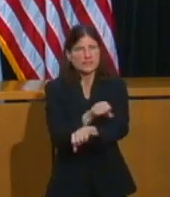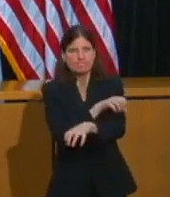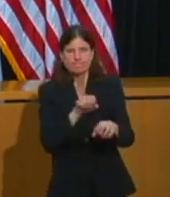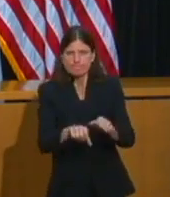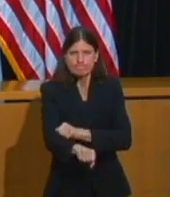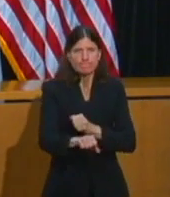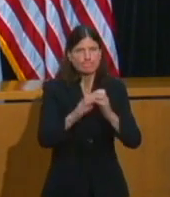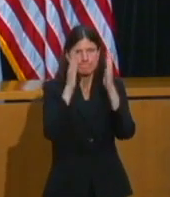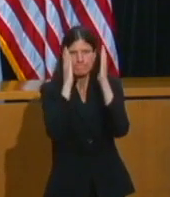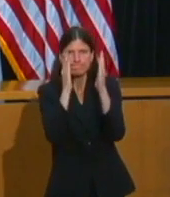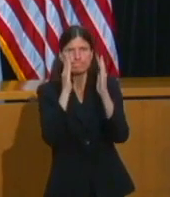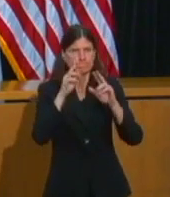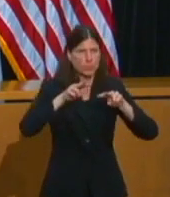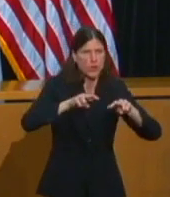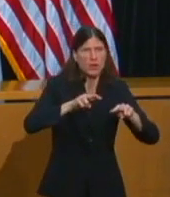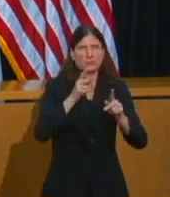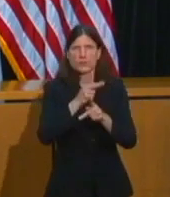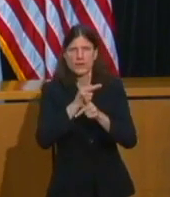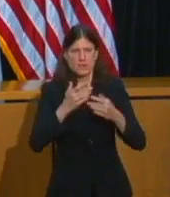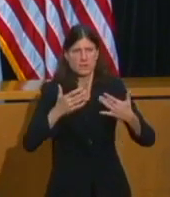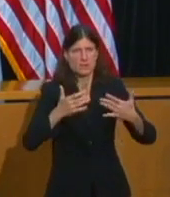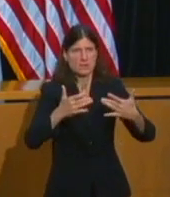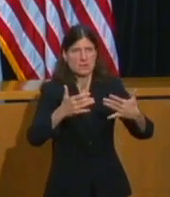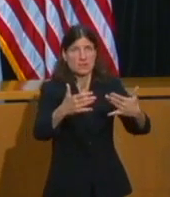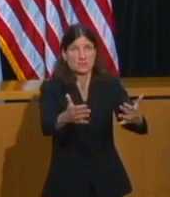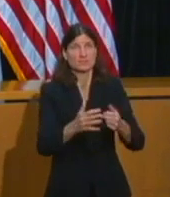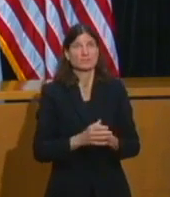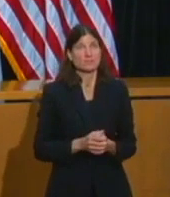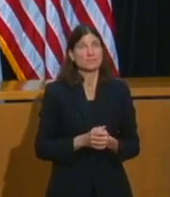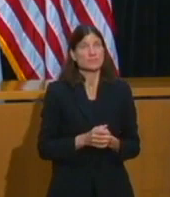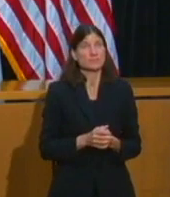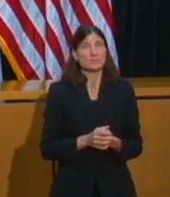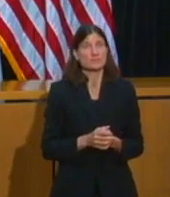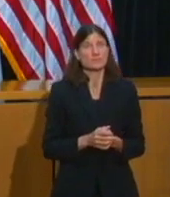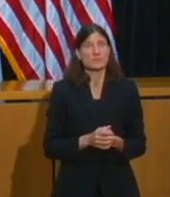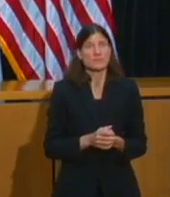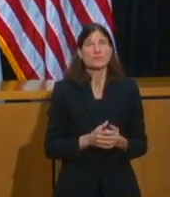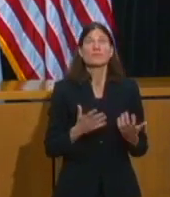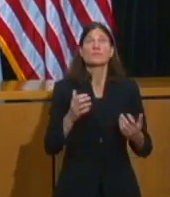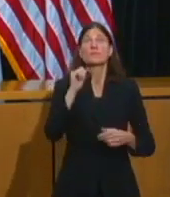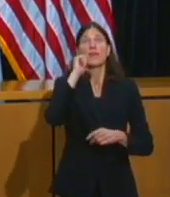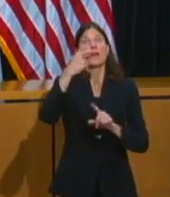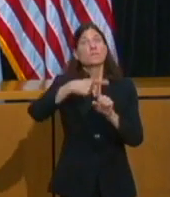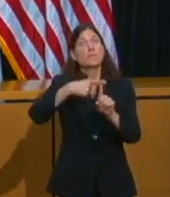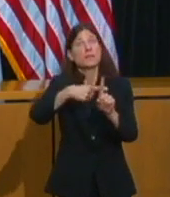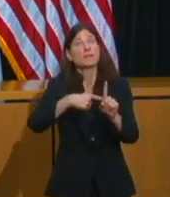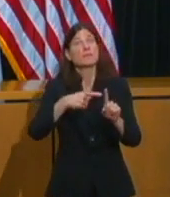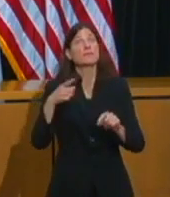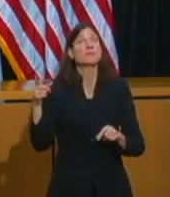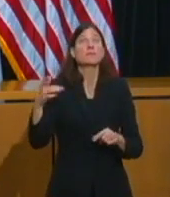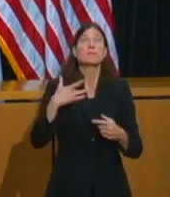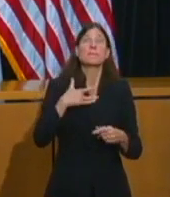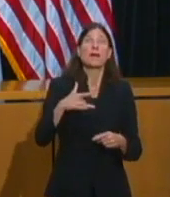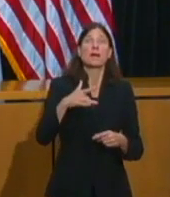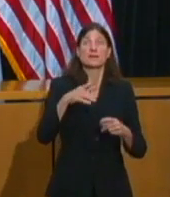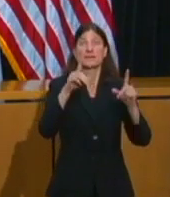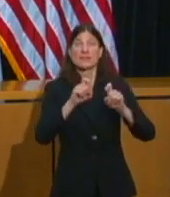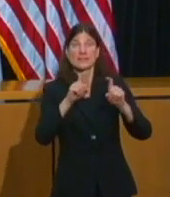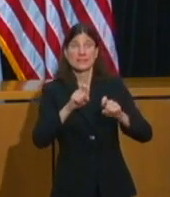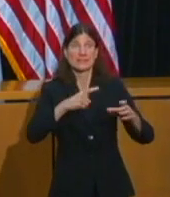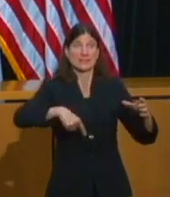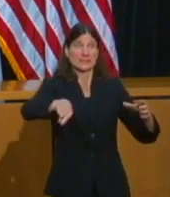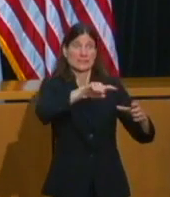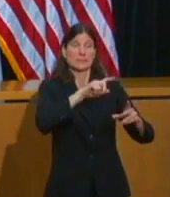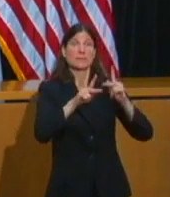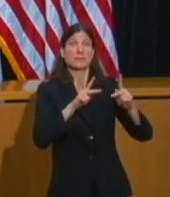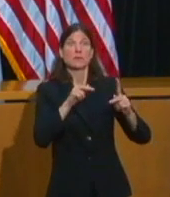began testing, we've been able to test about 4.4% of our population each month. We'd like to see that percentage expand as we